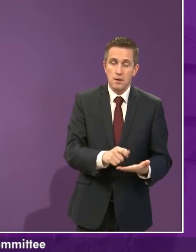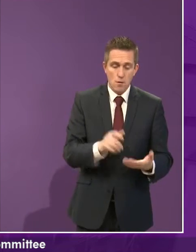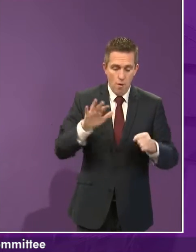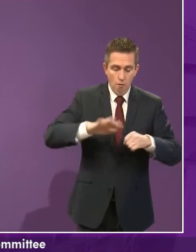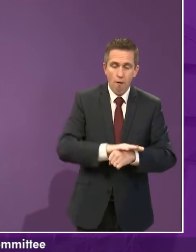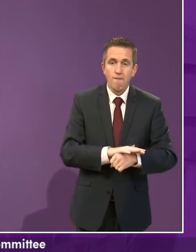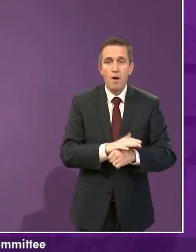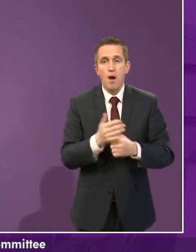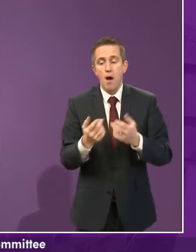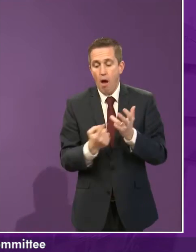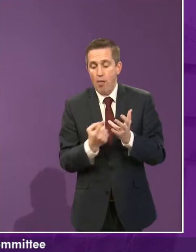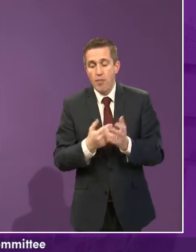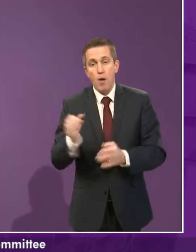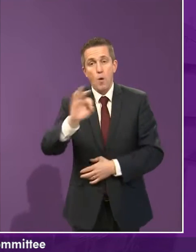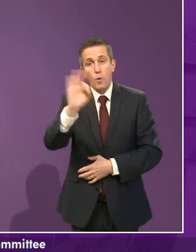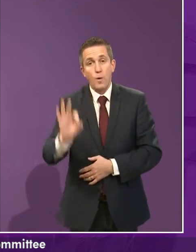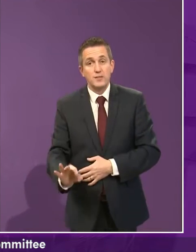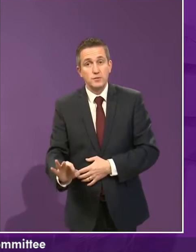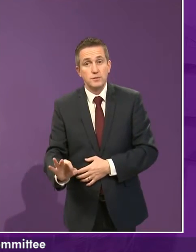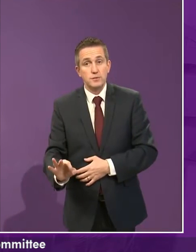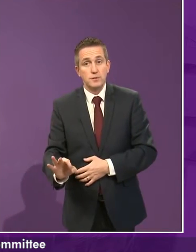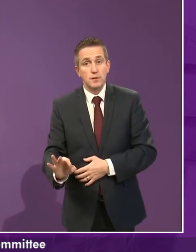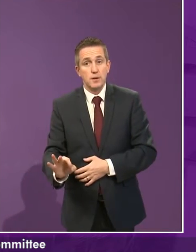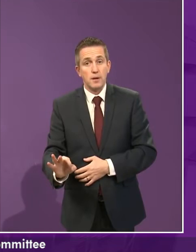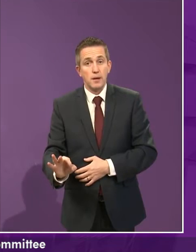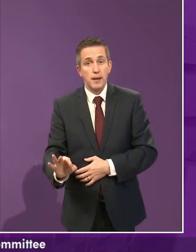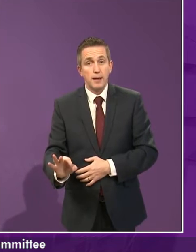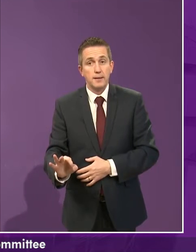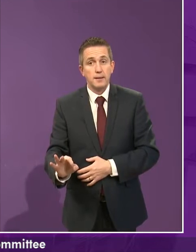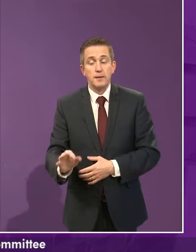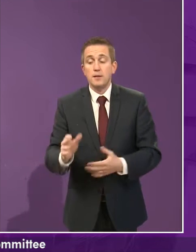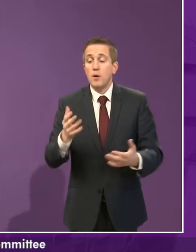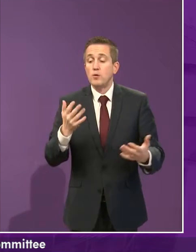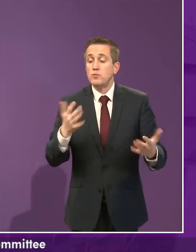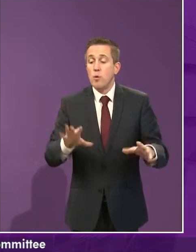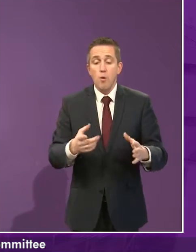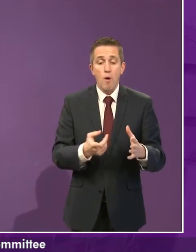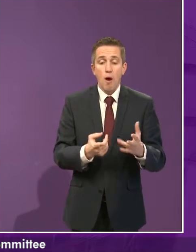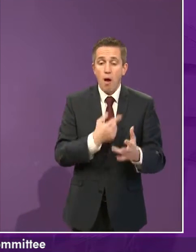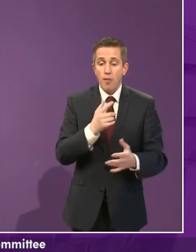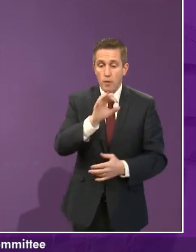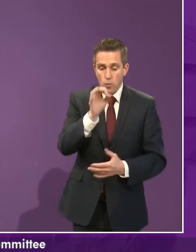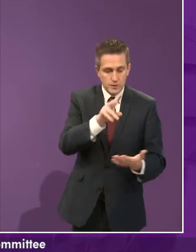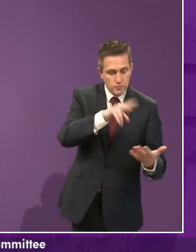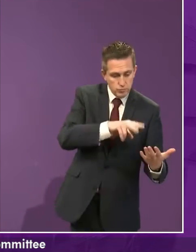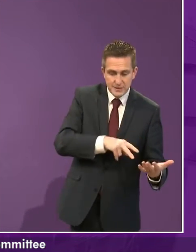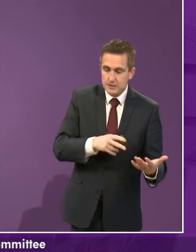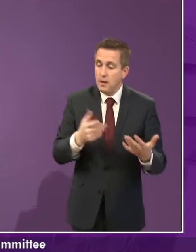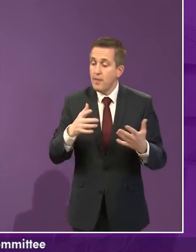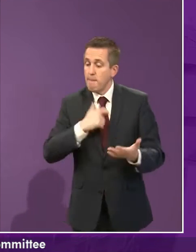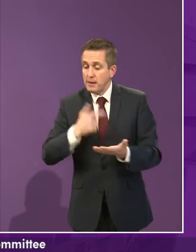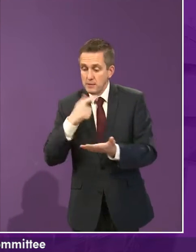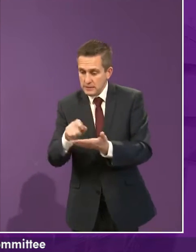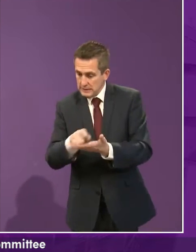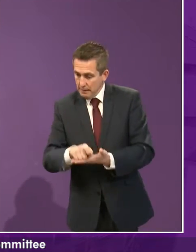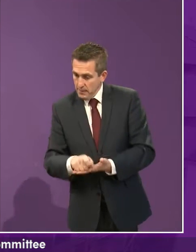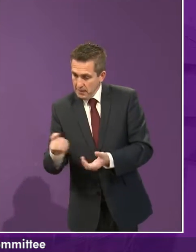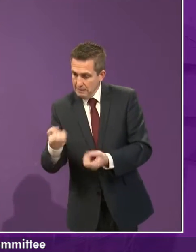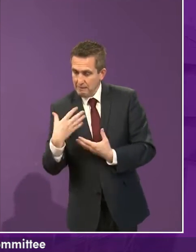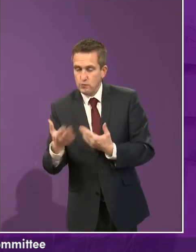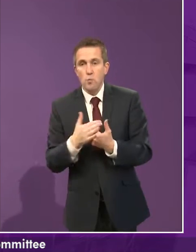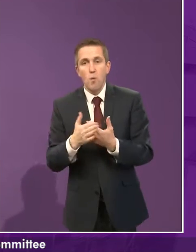answering other questions. And so if you don't pick up the information that has been presented there, then you're